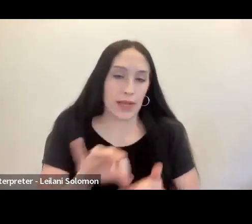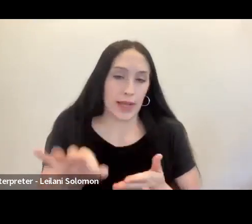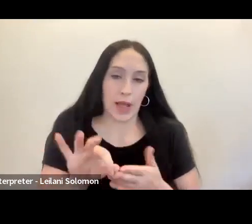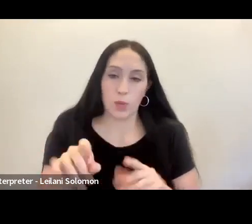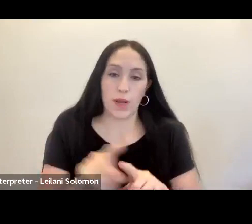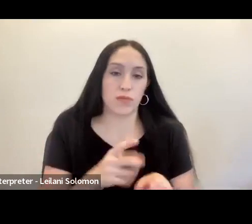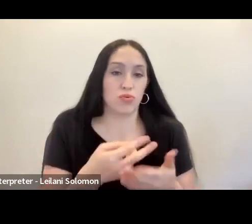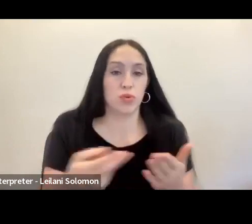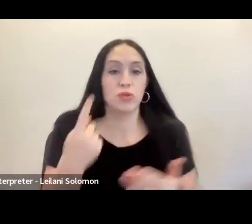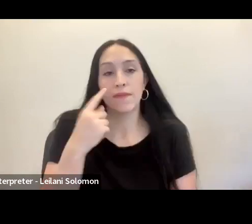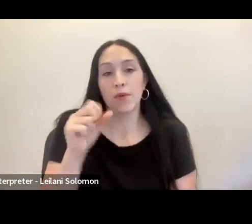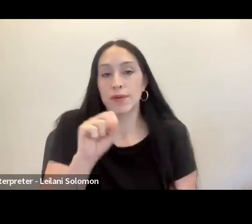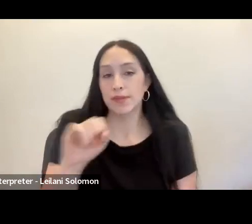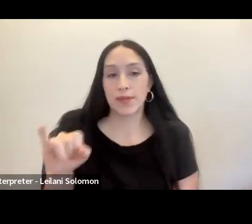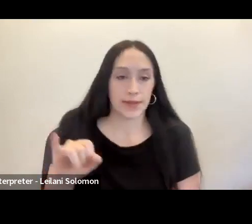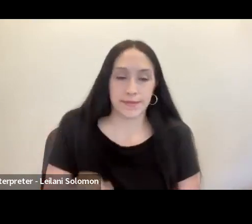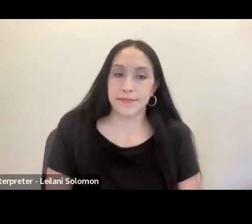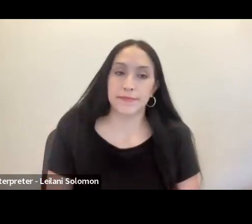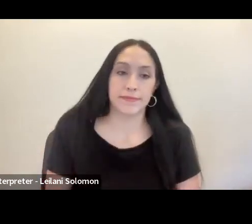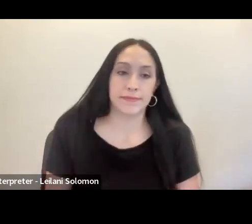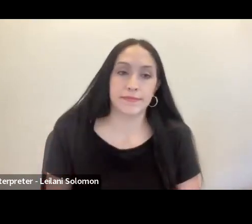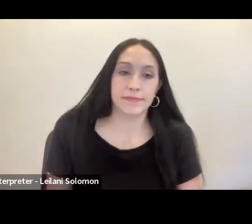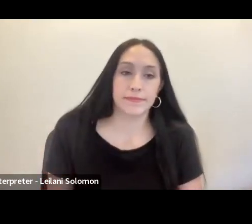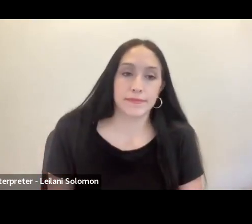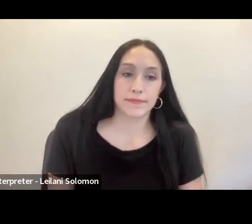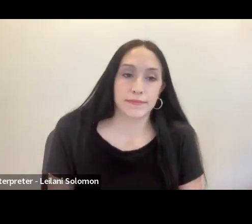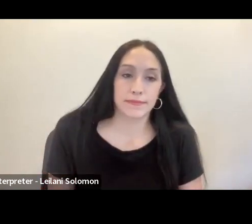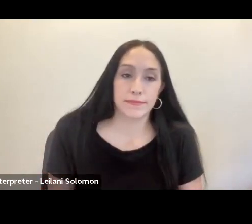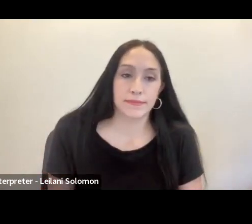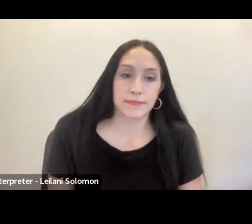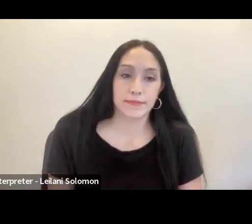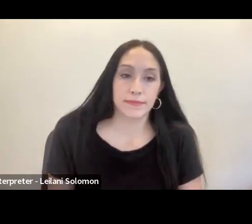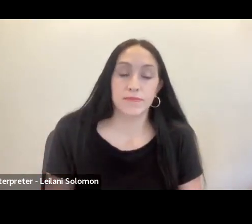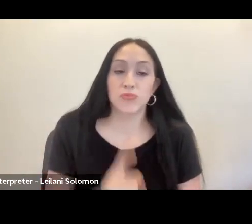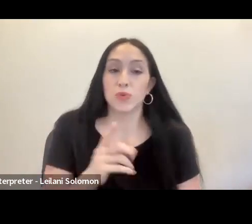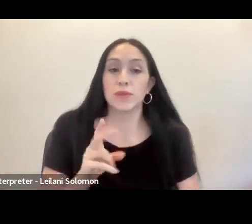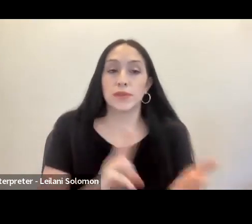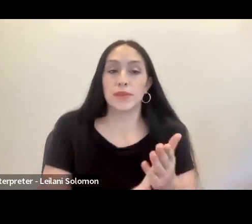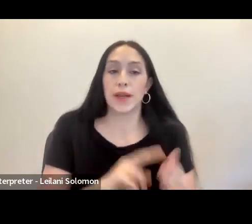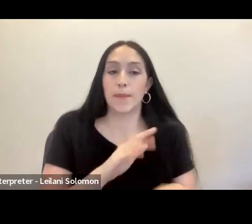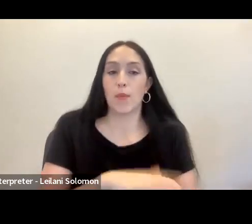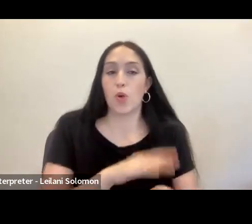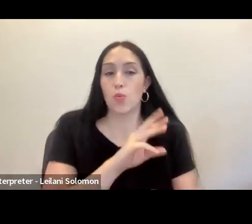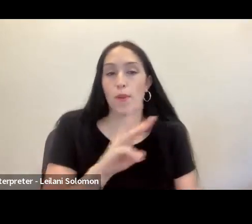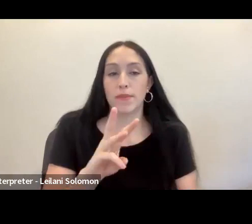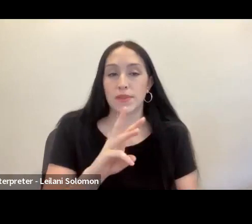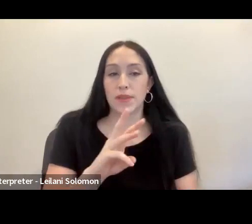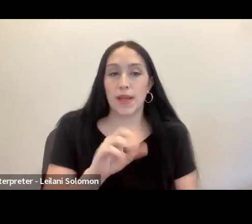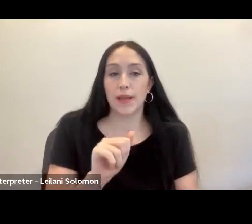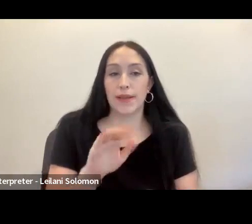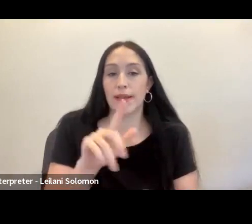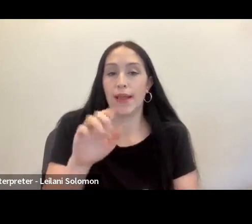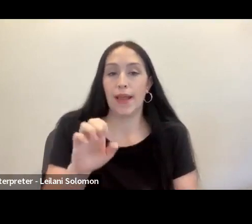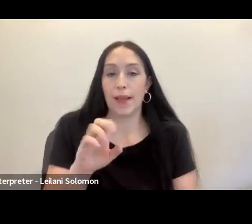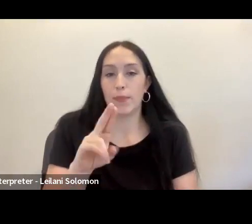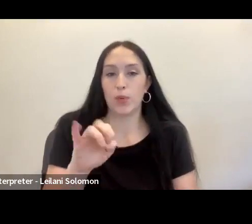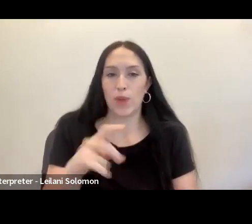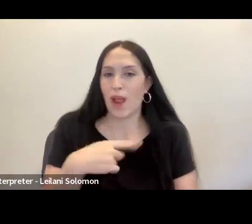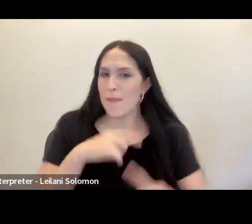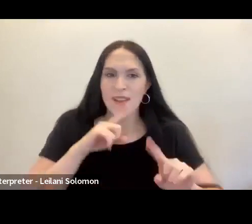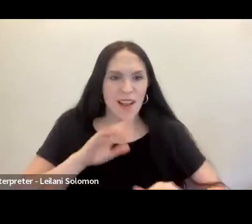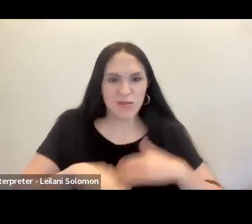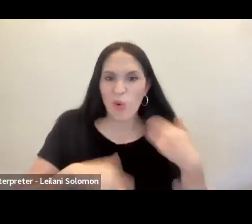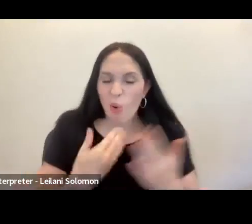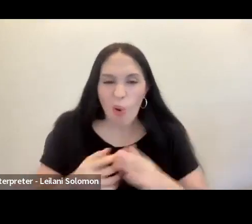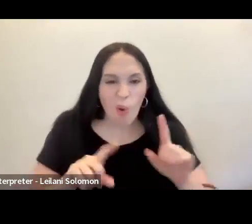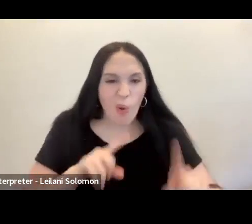To get started, visit ableunited.com. That's where you go to enroll. I'm going to answer all the questions. This is great.